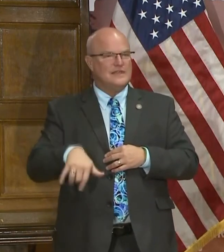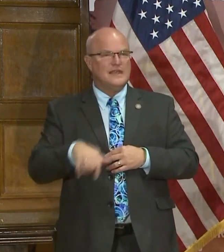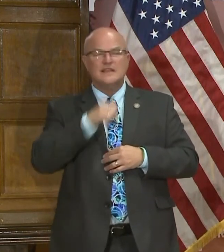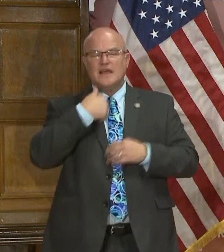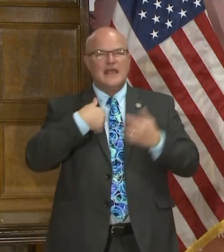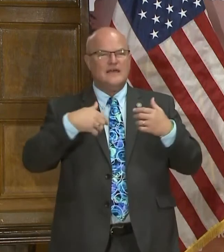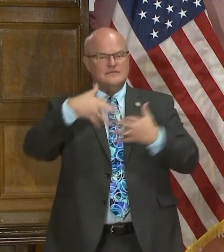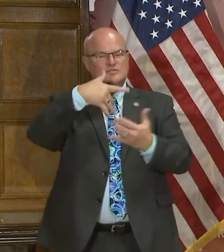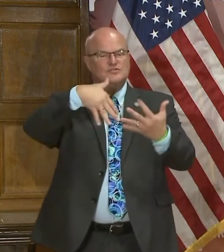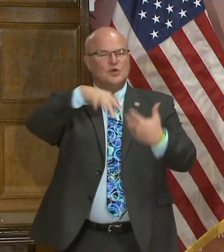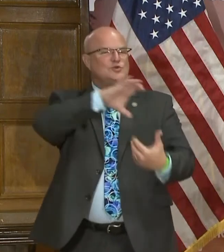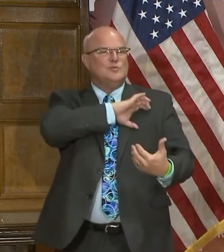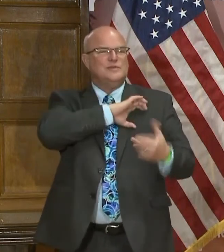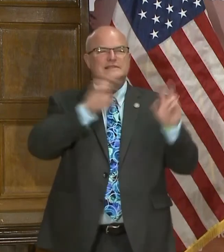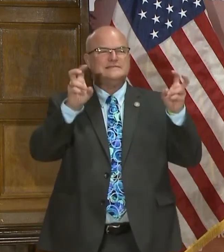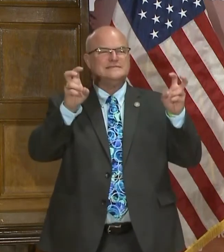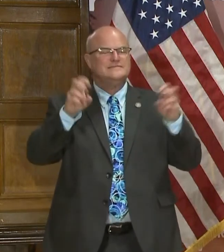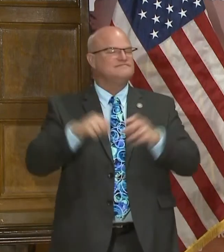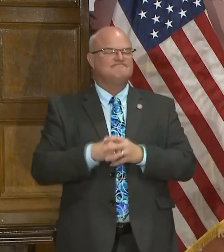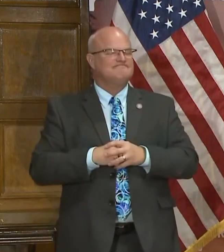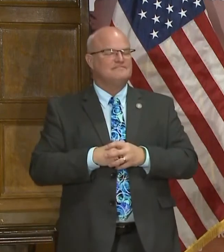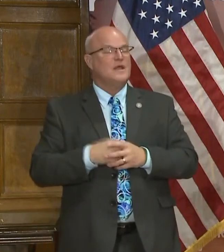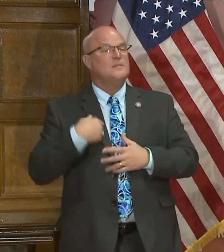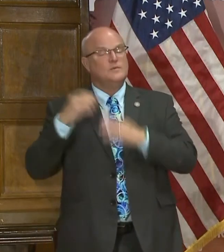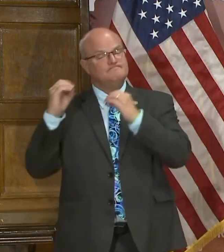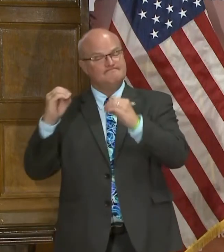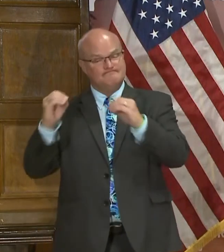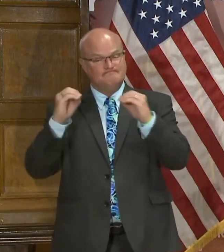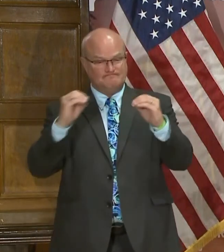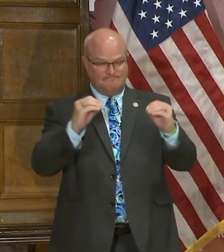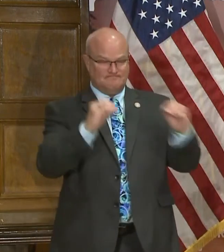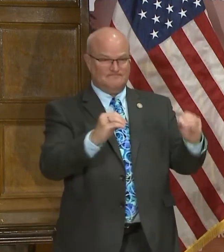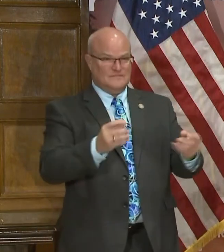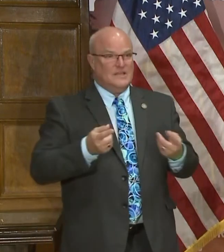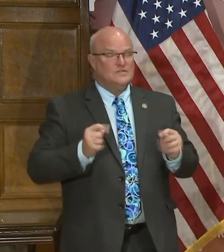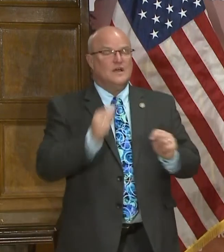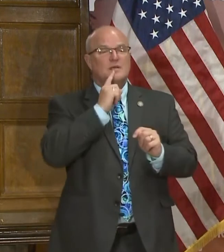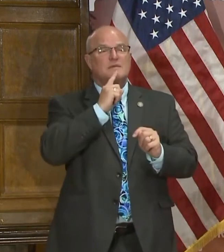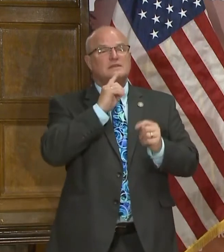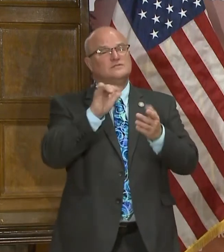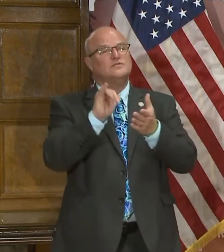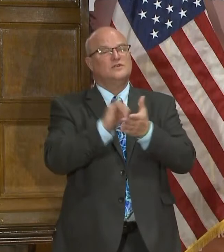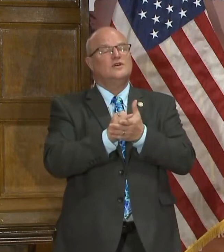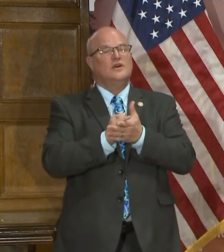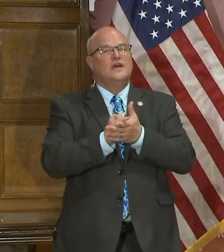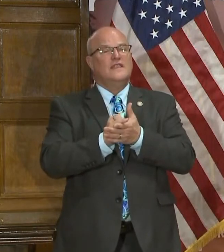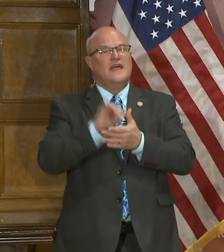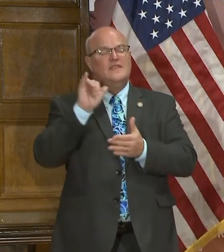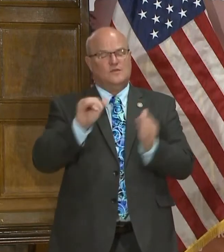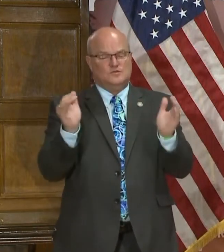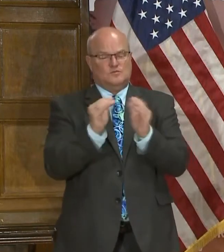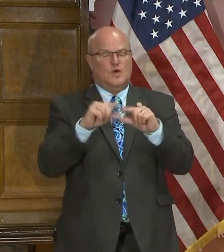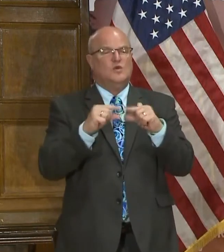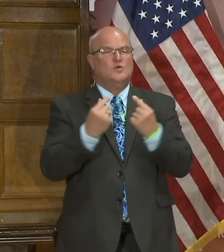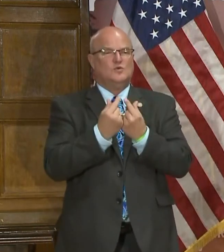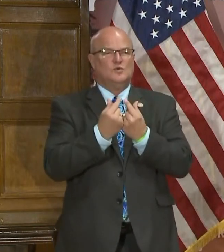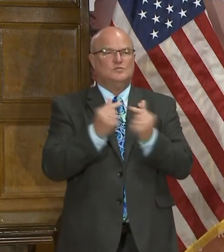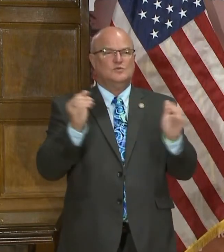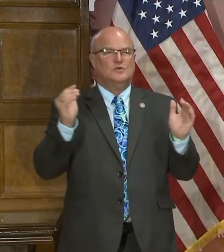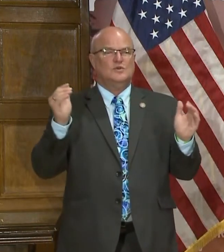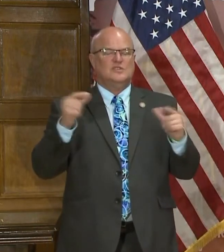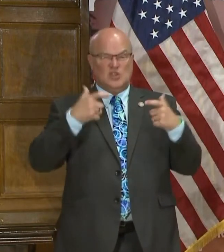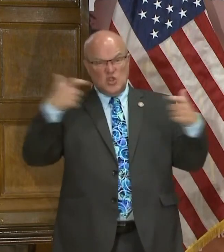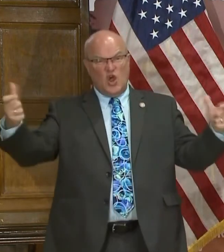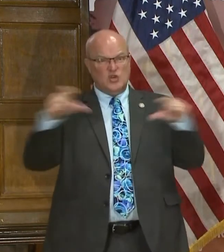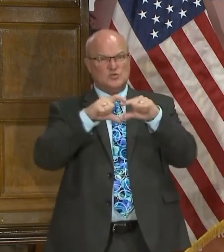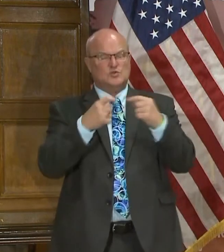social police, but we can educate, and we can try to make sure that those smaller groups are discouraged, or those